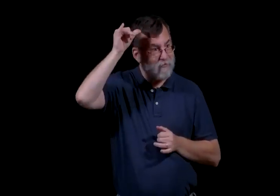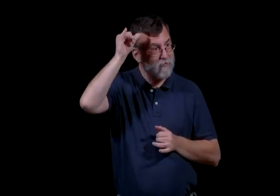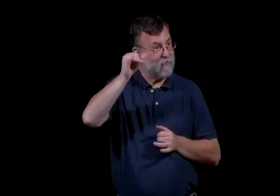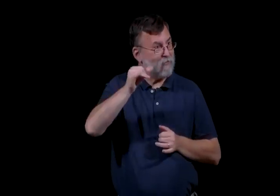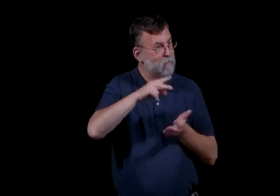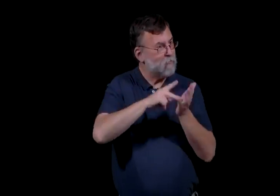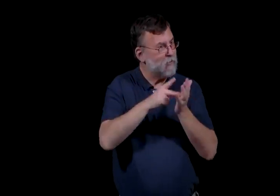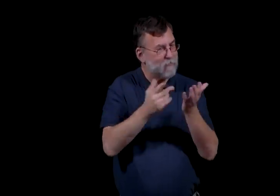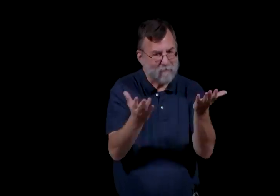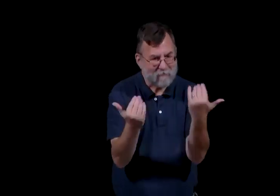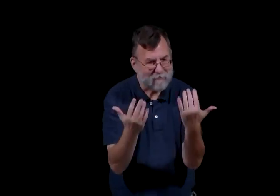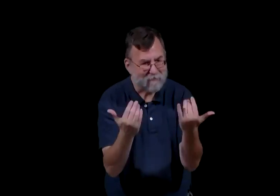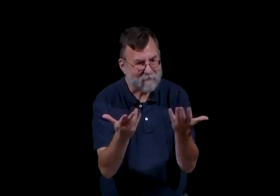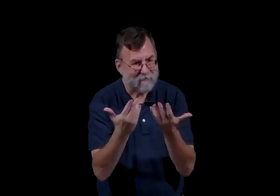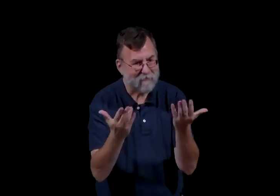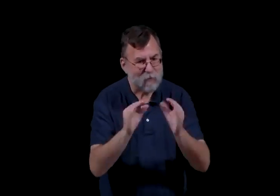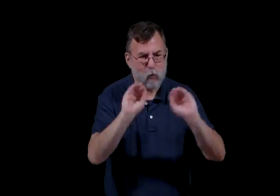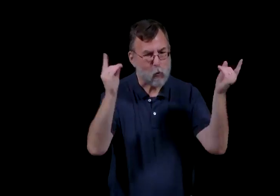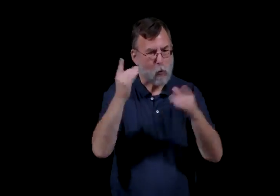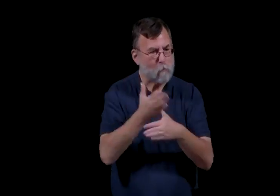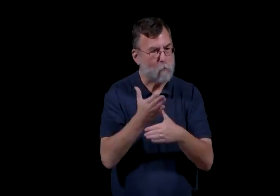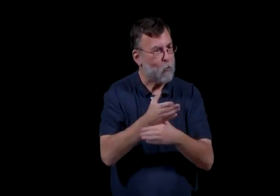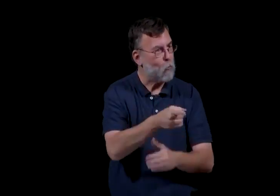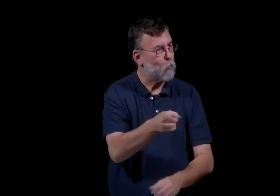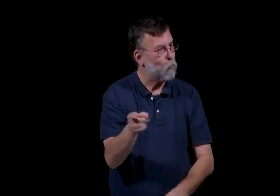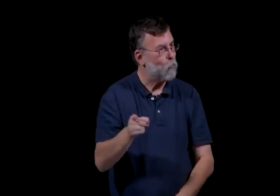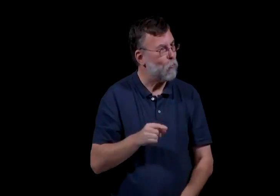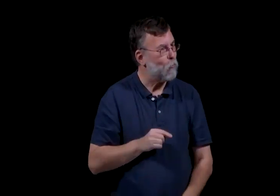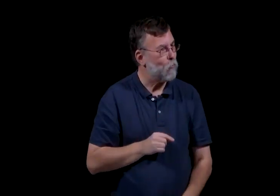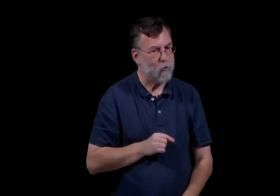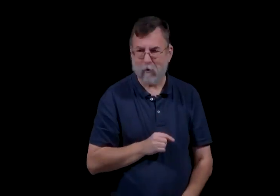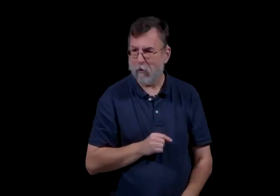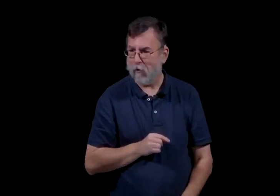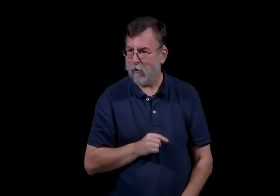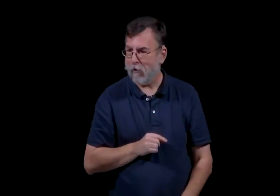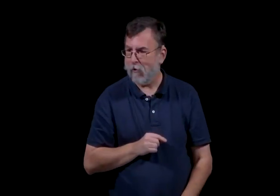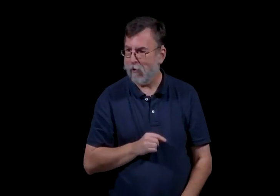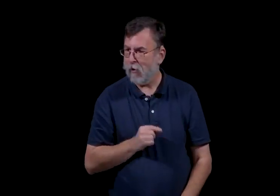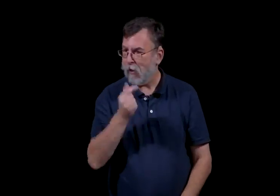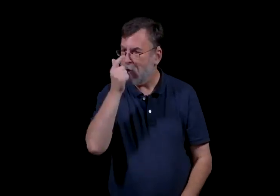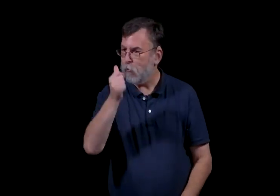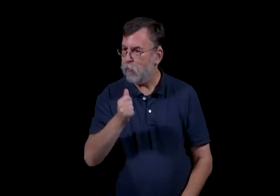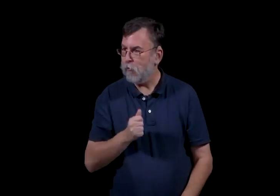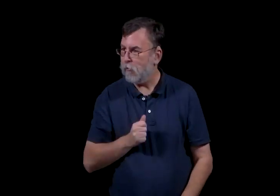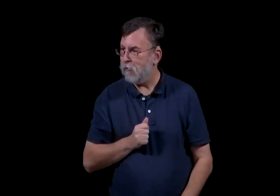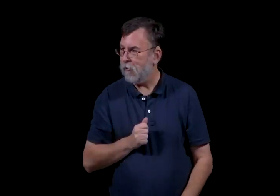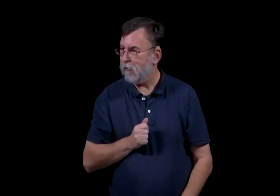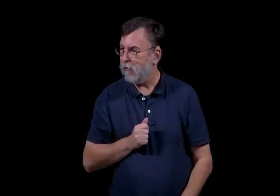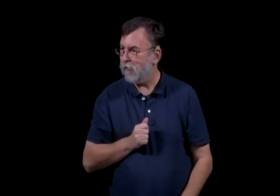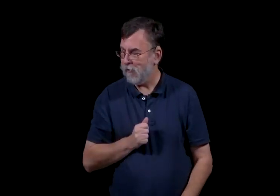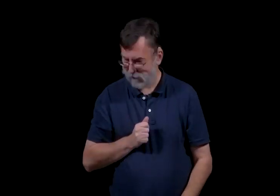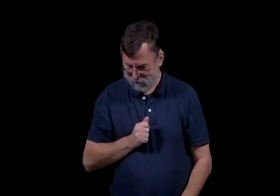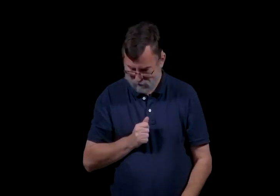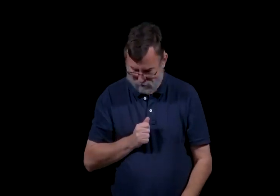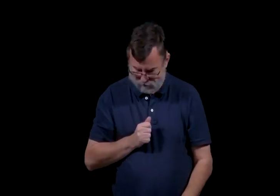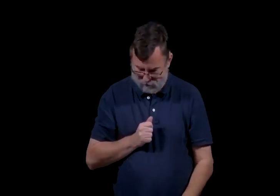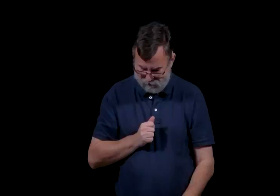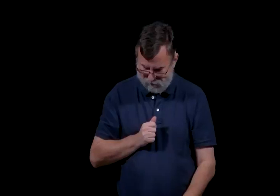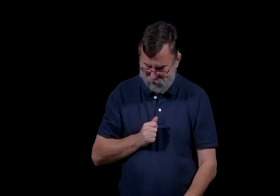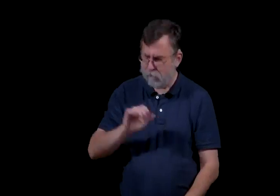So when it says he anoints my head with oil, it's anointing my head with oil so I'm not bothered by those that would